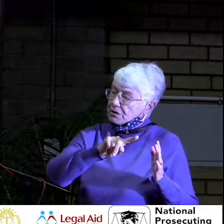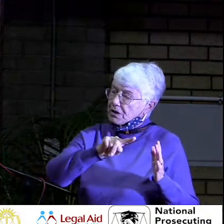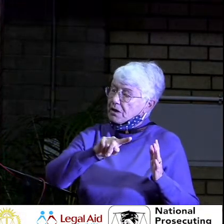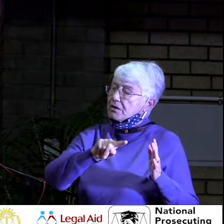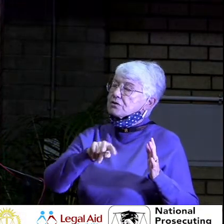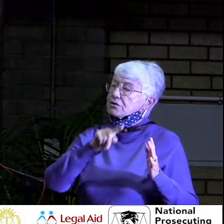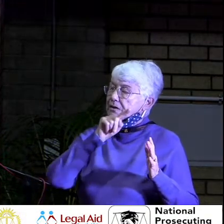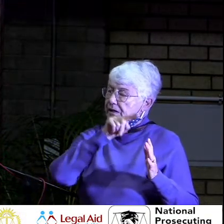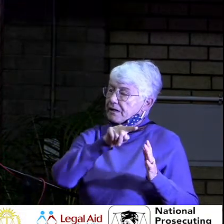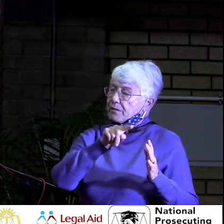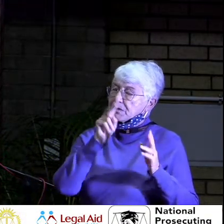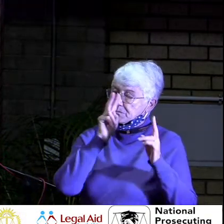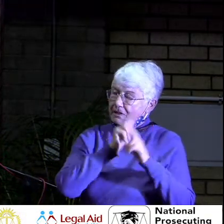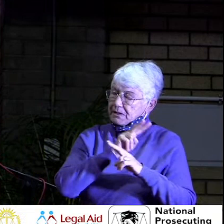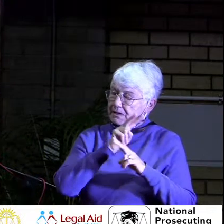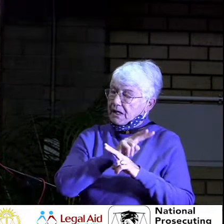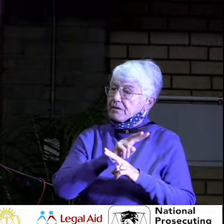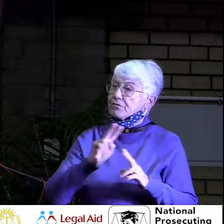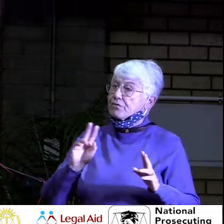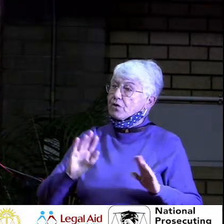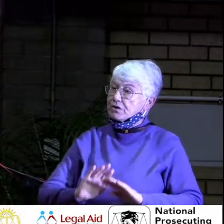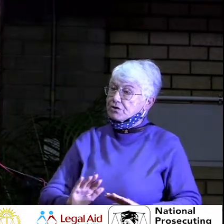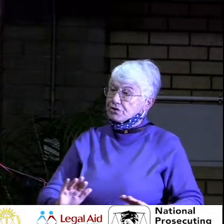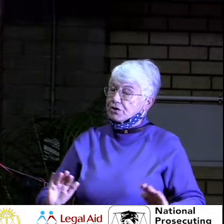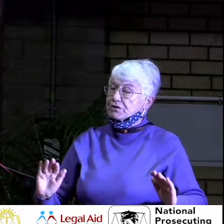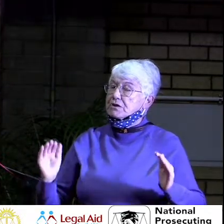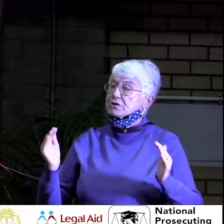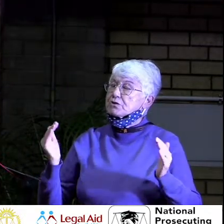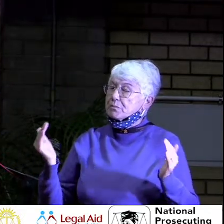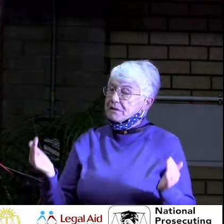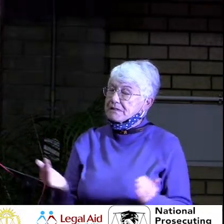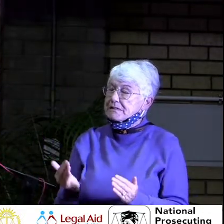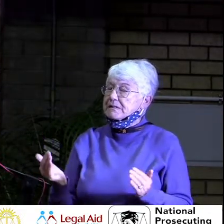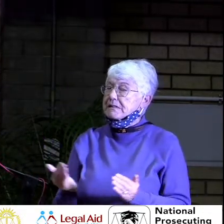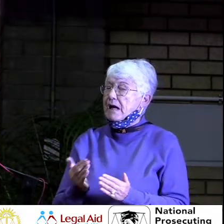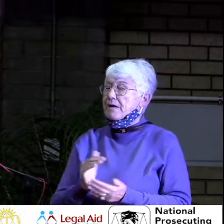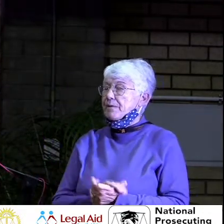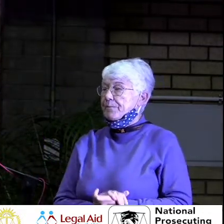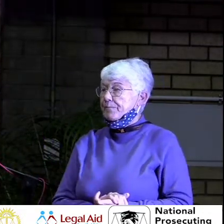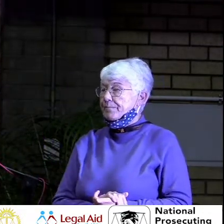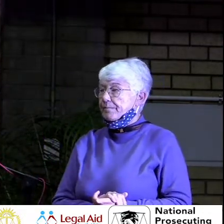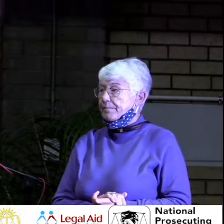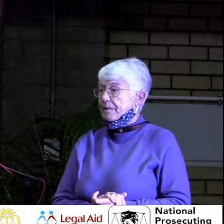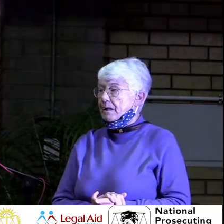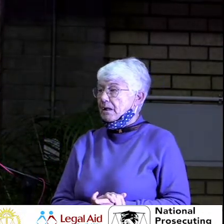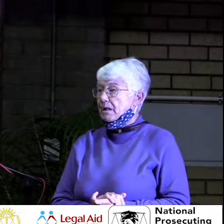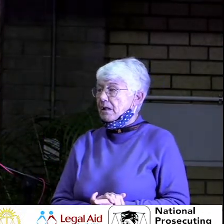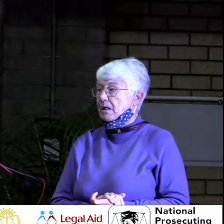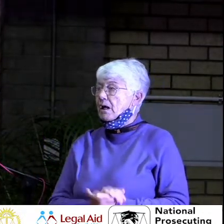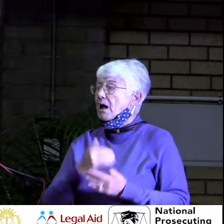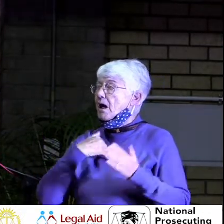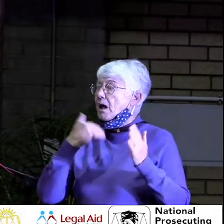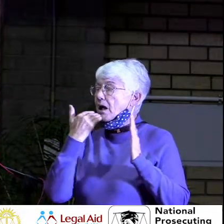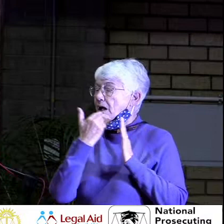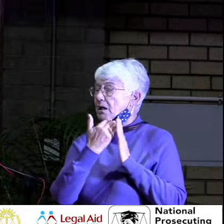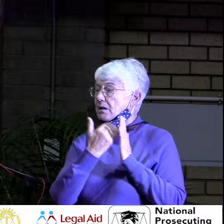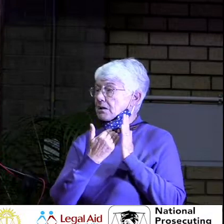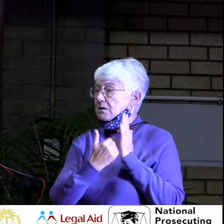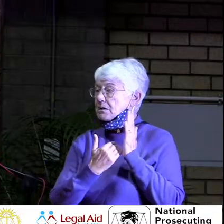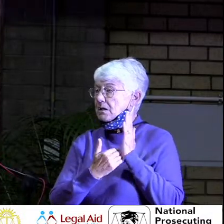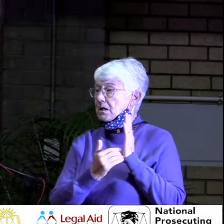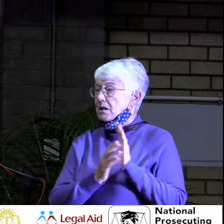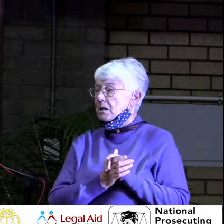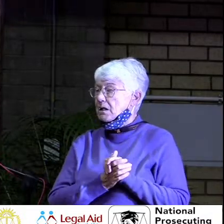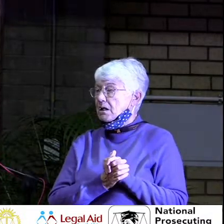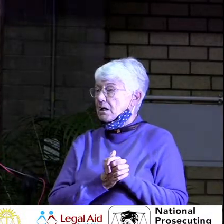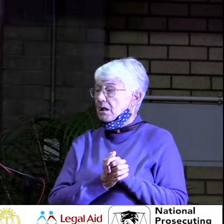children. So within the children's program, that is our core program, we do have 36 social workers